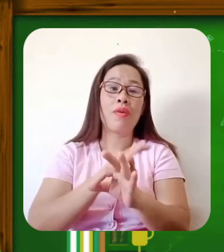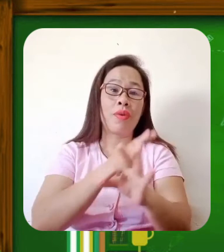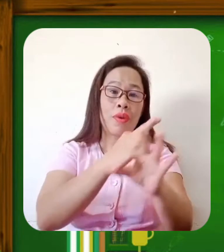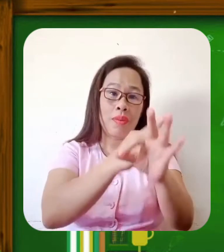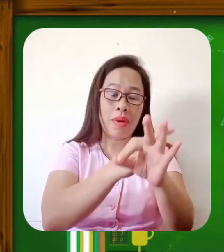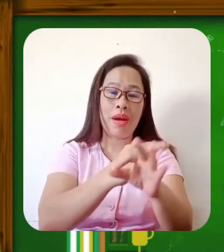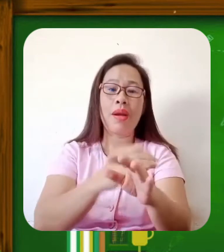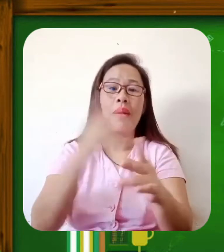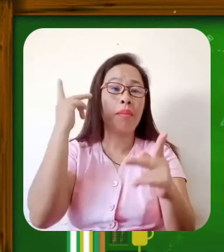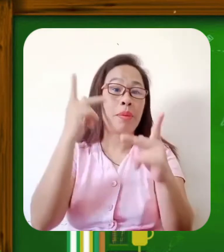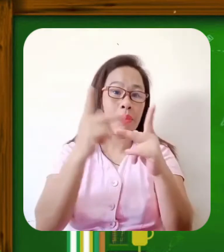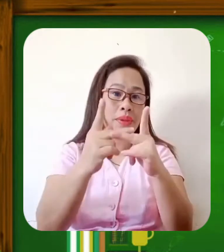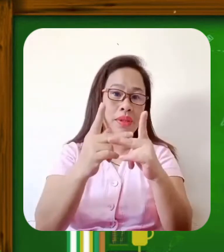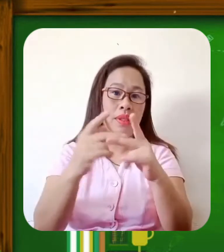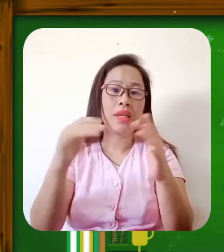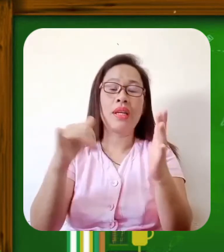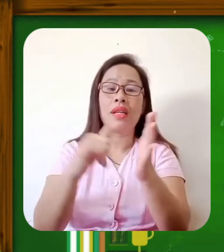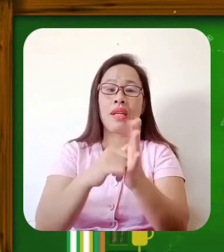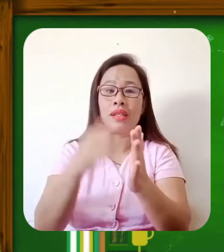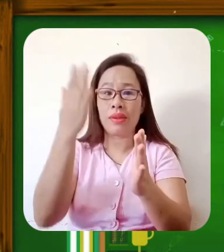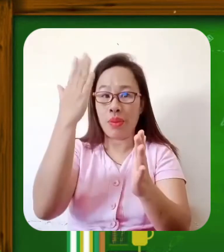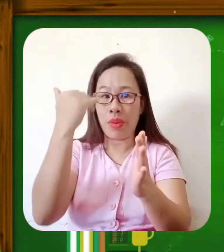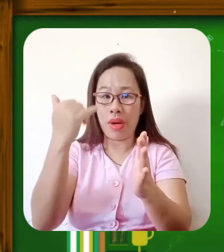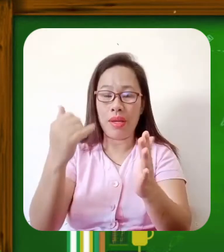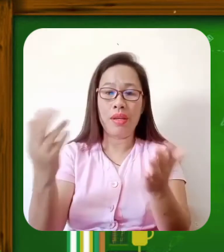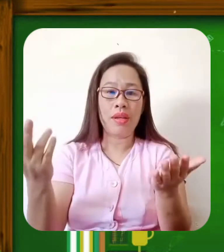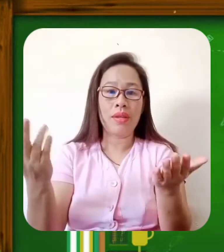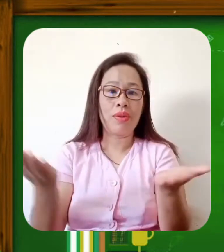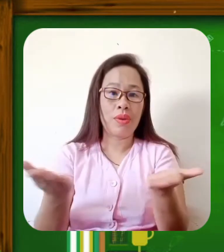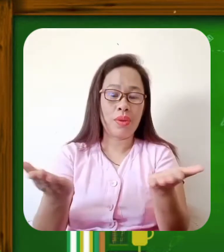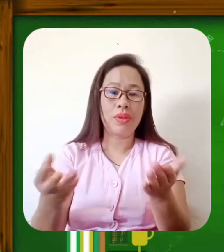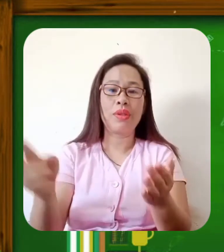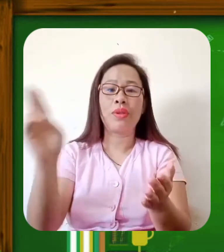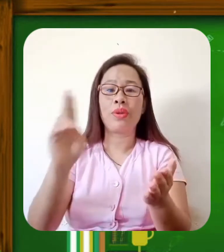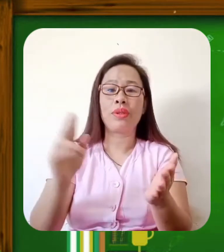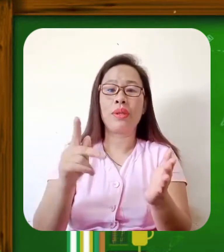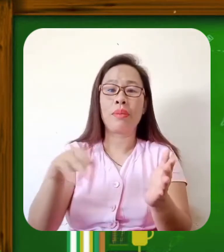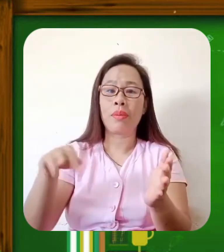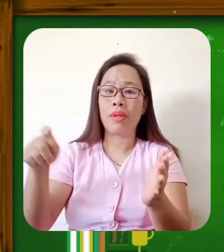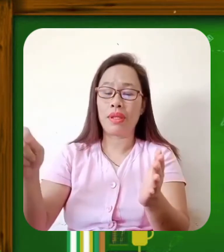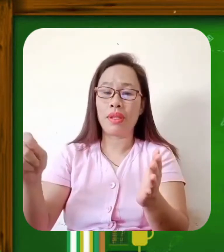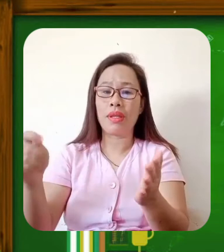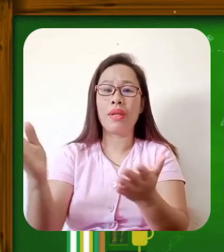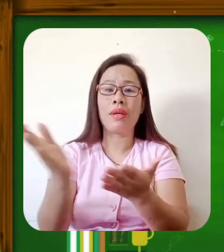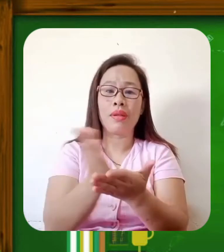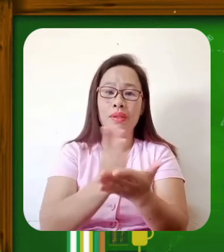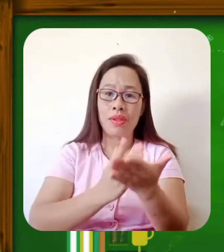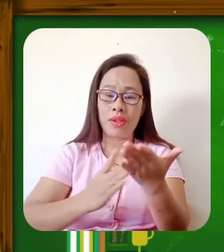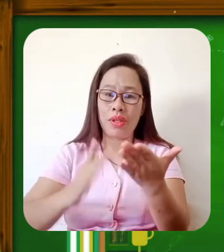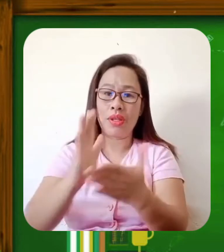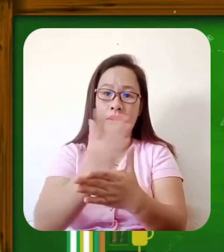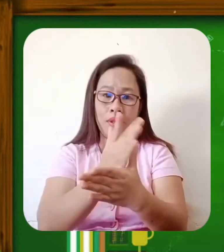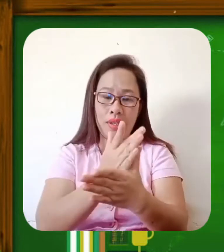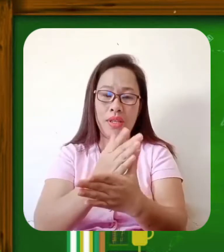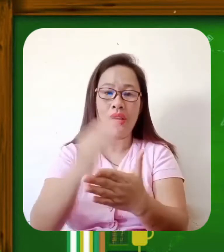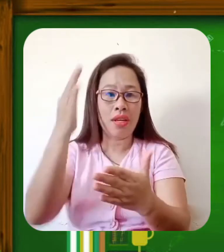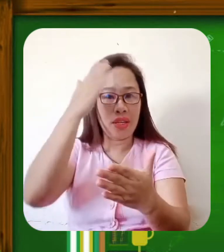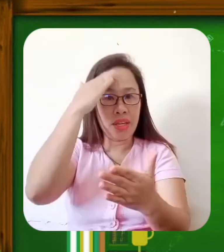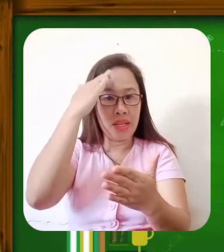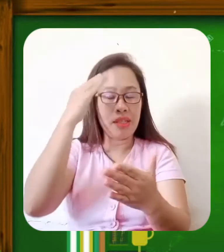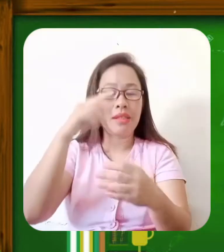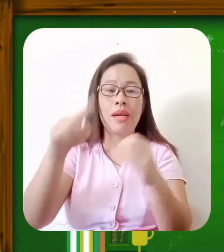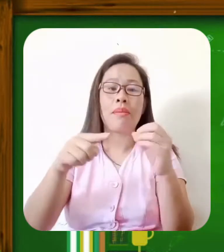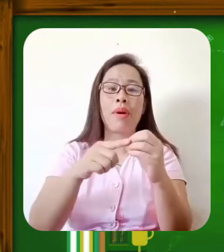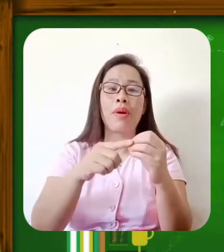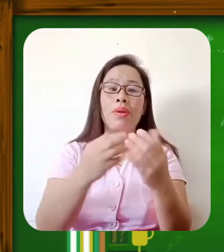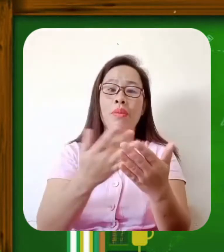like what we are having today, I am using a PowerPoint presentation to impart my knowledge about multimedia